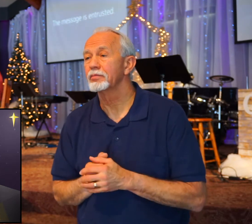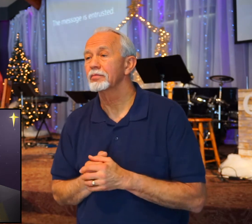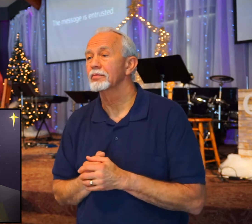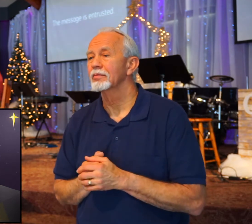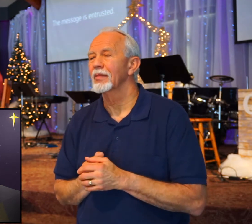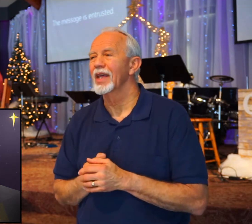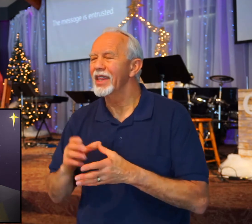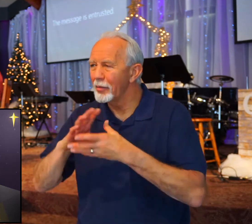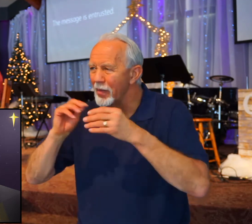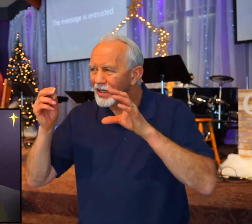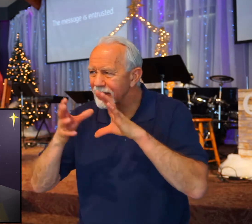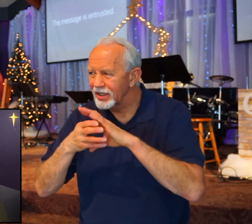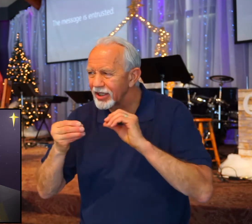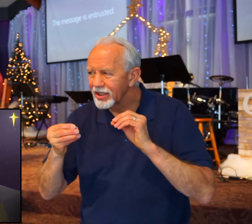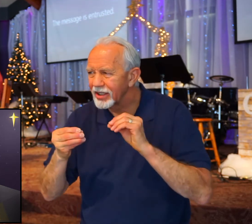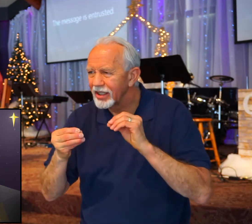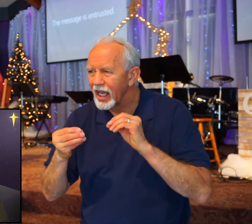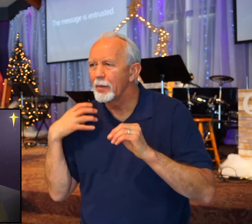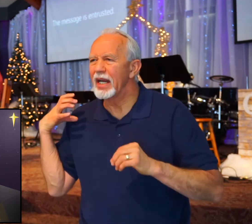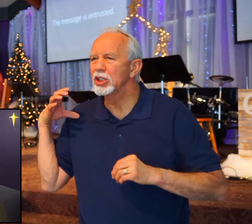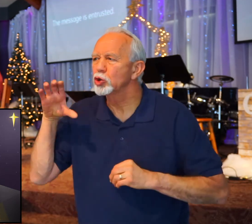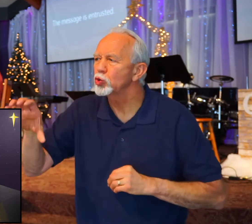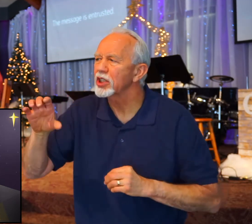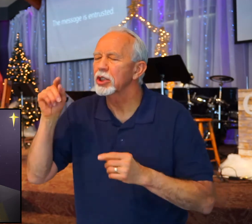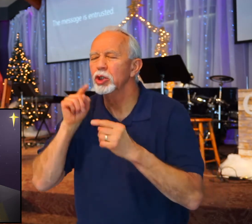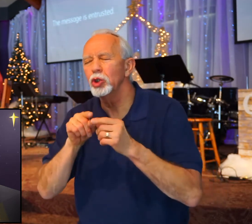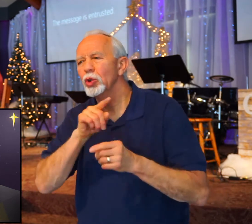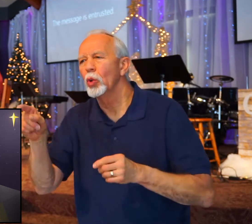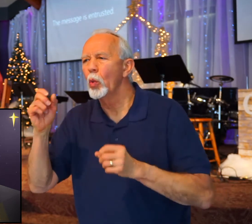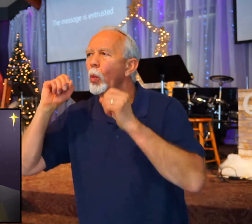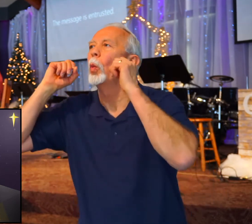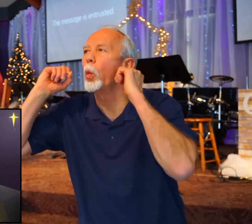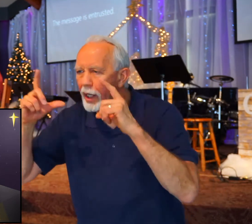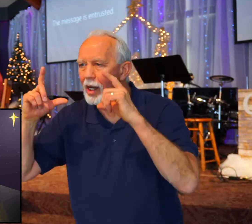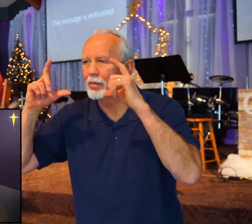The message has been entrusted to you. Wake up.